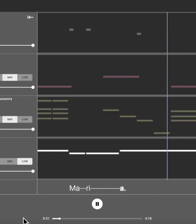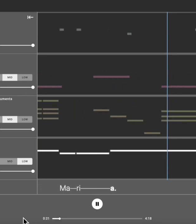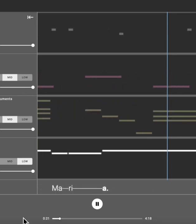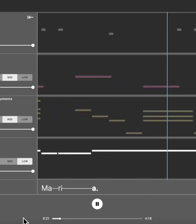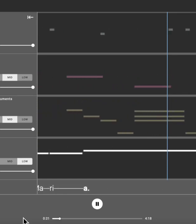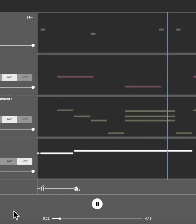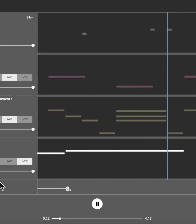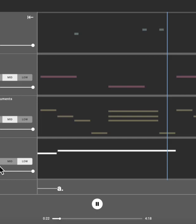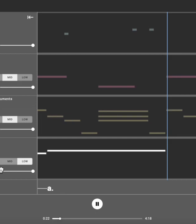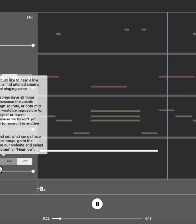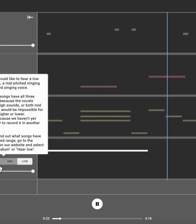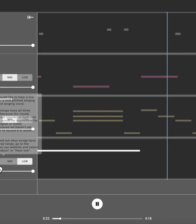Mariah.